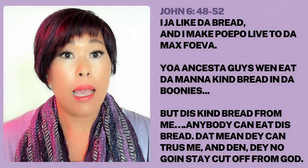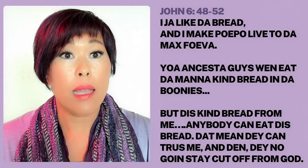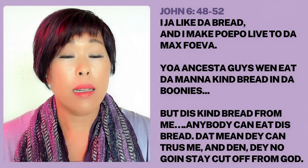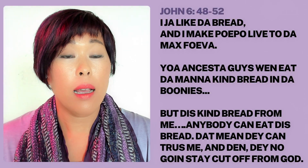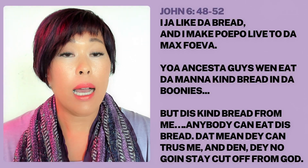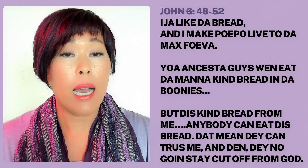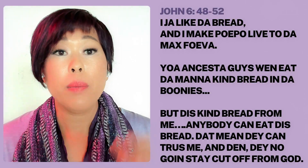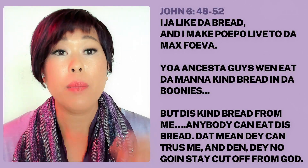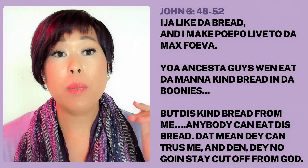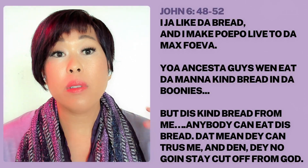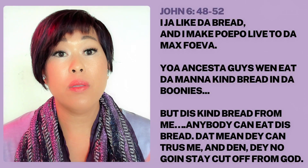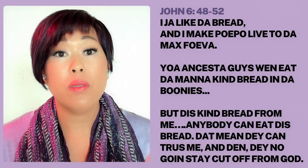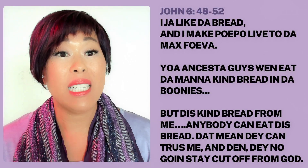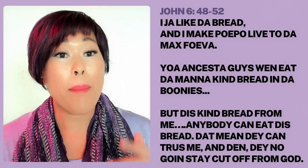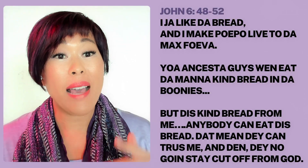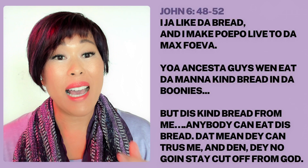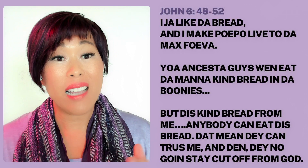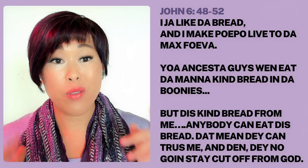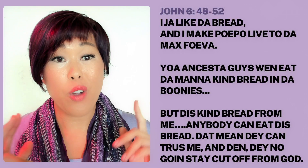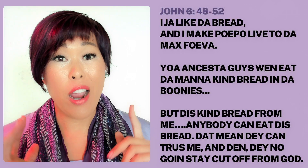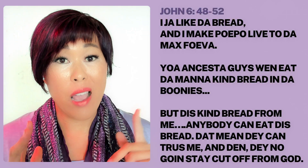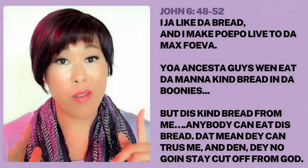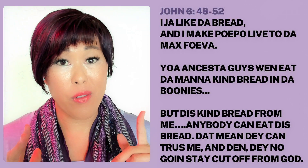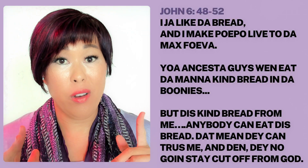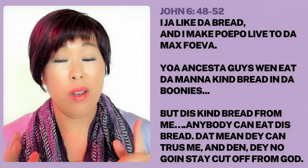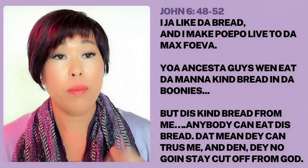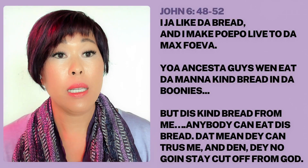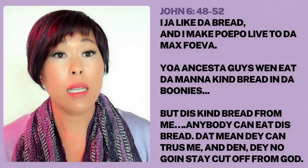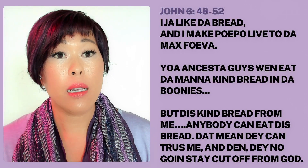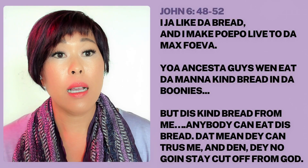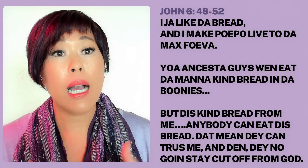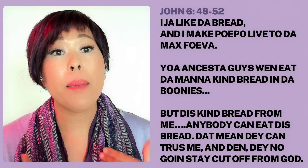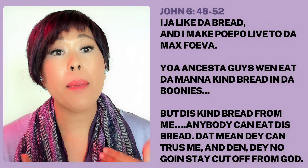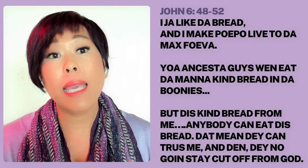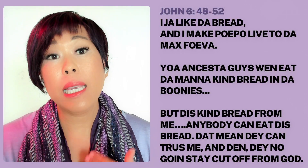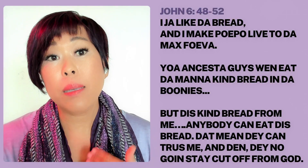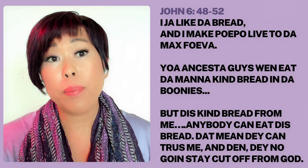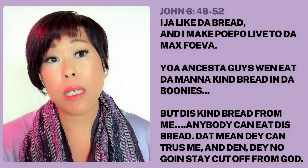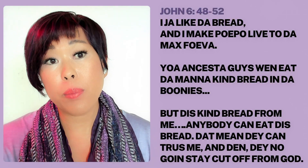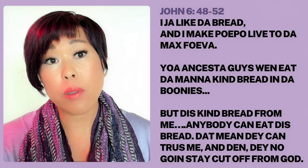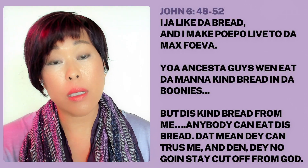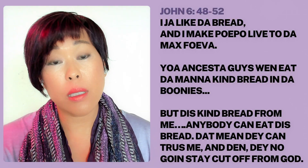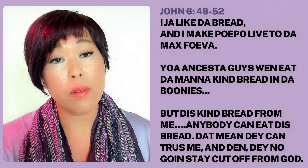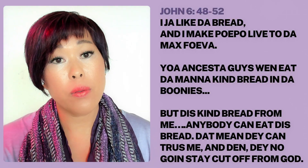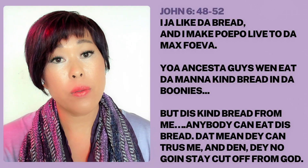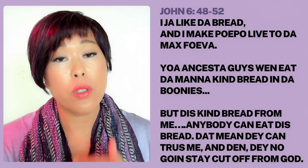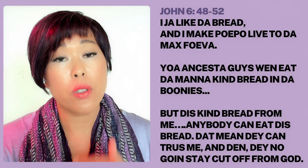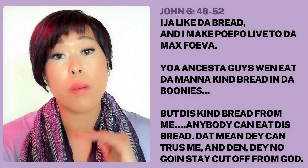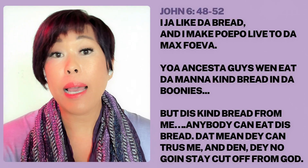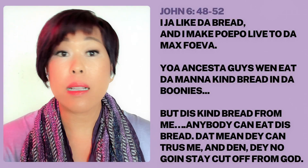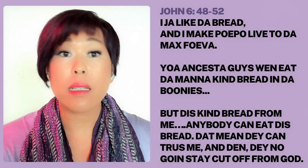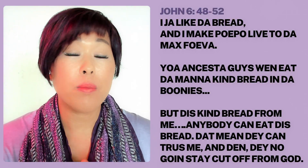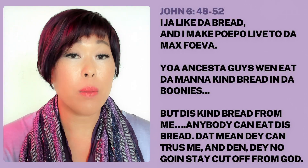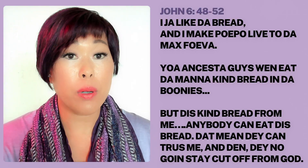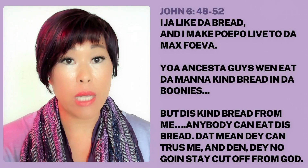And I make people live to their max forever, meaning I make people live to their maximum